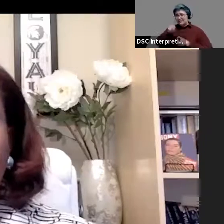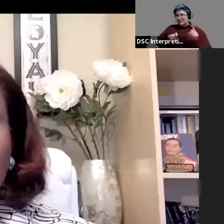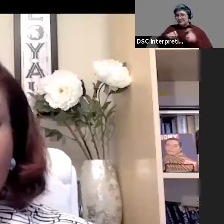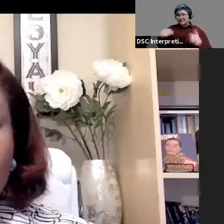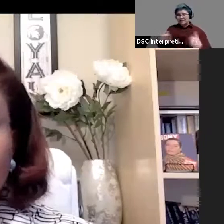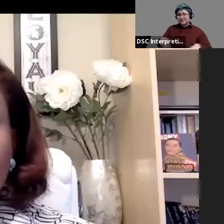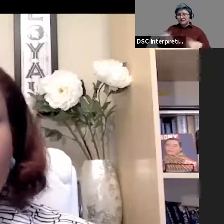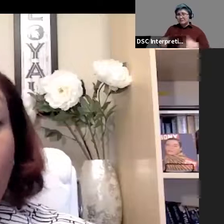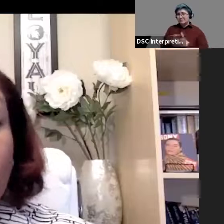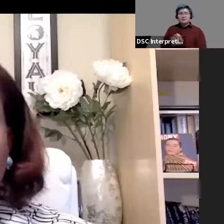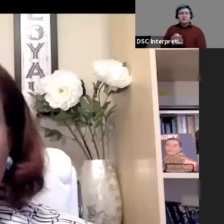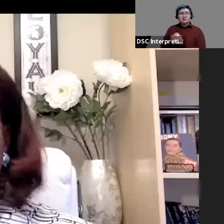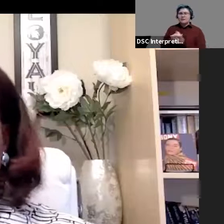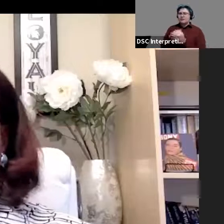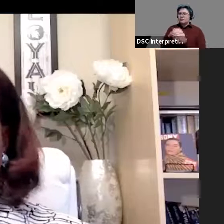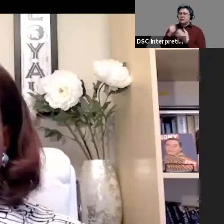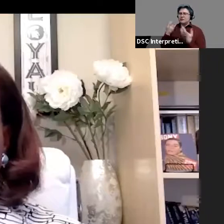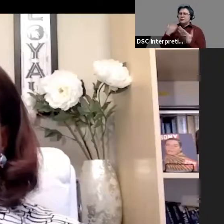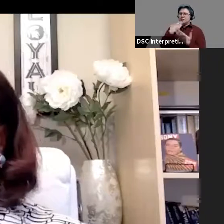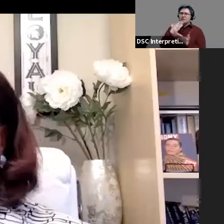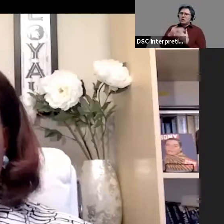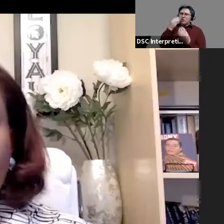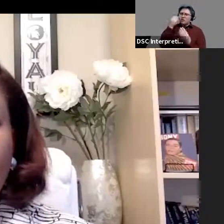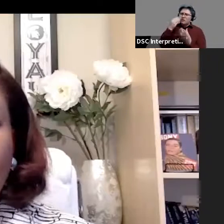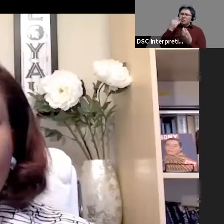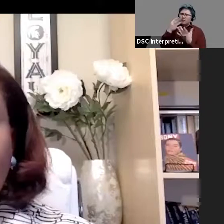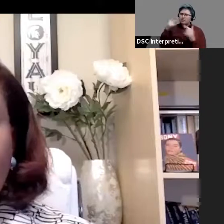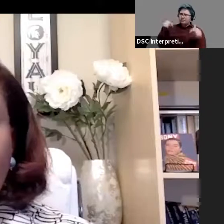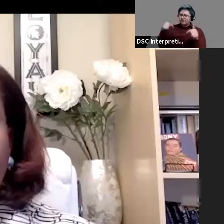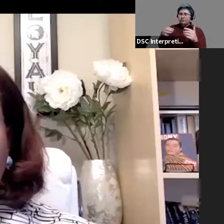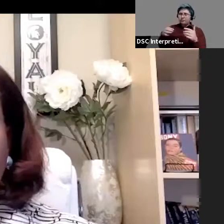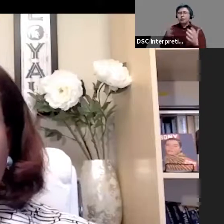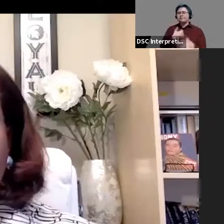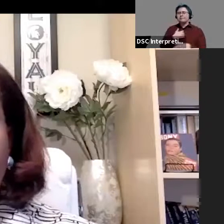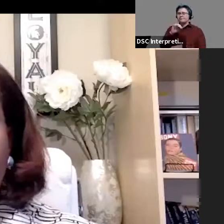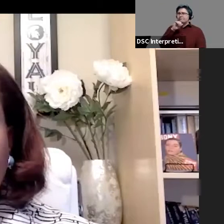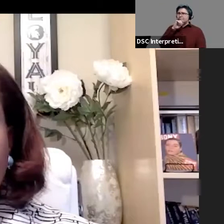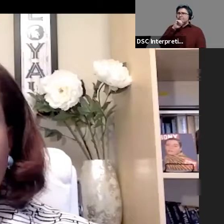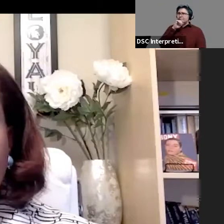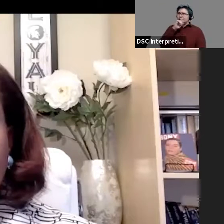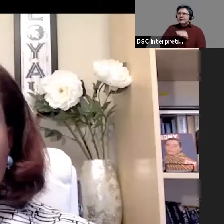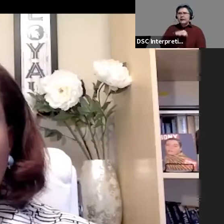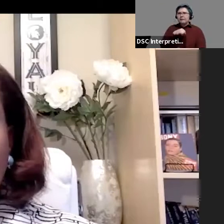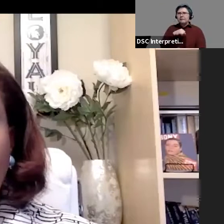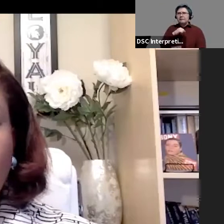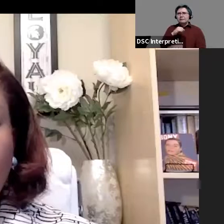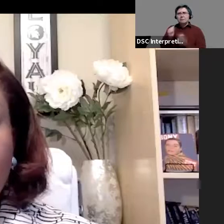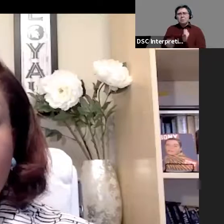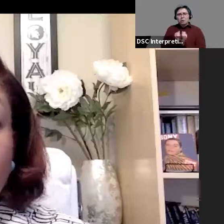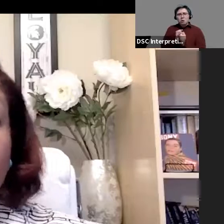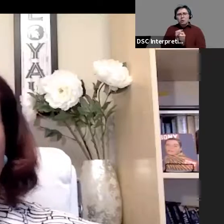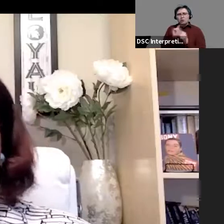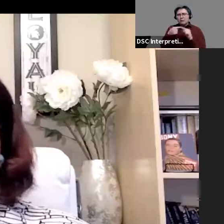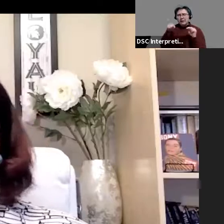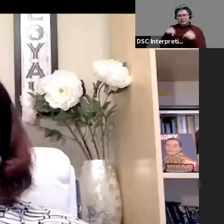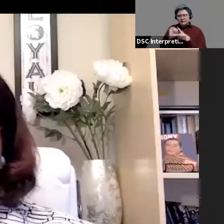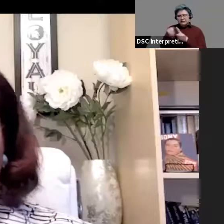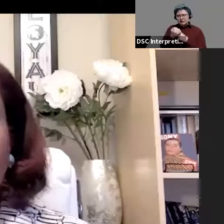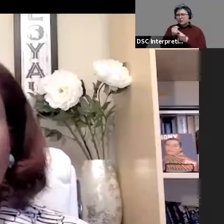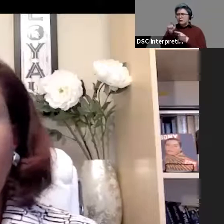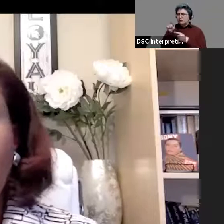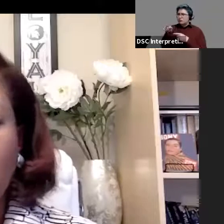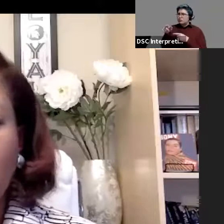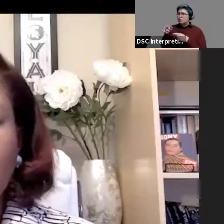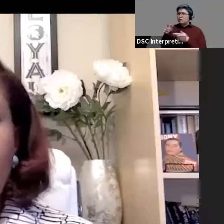questions, so much good information. And what I love that about this the most, Dr. Fernandez, is you are a